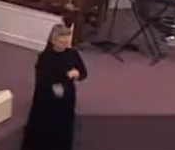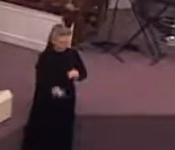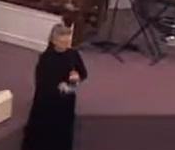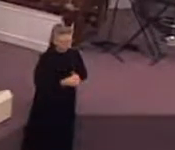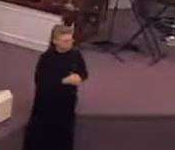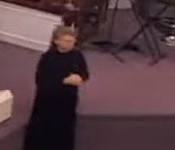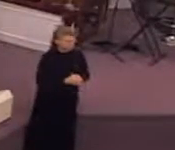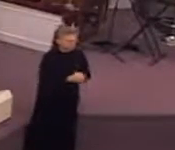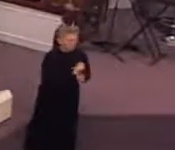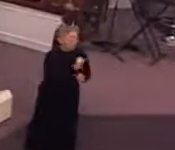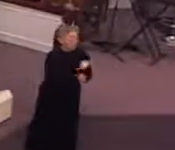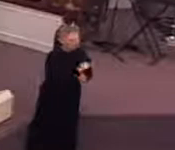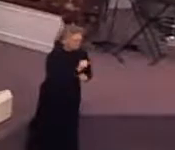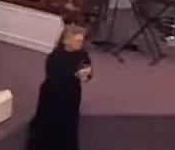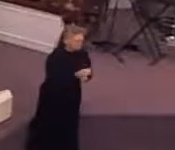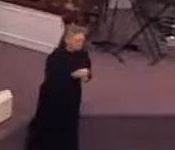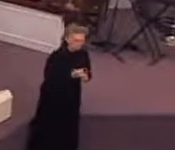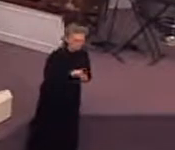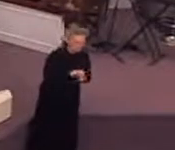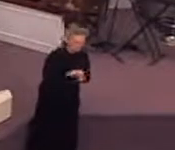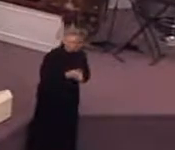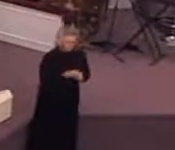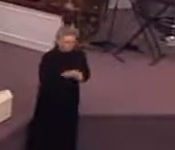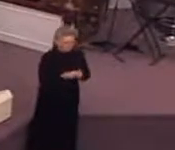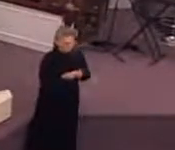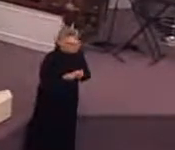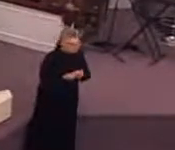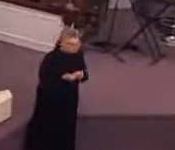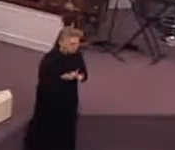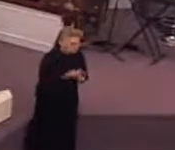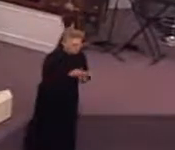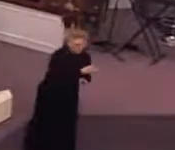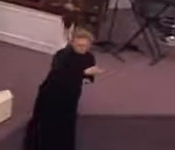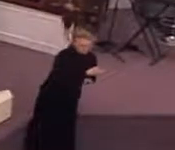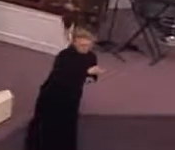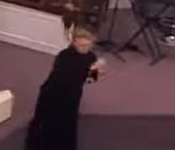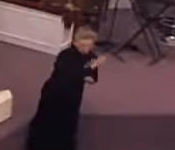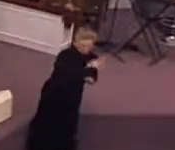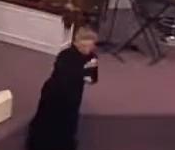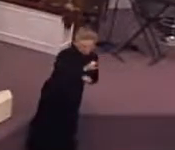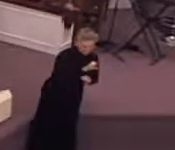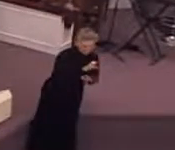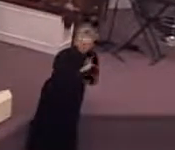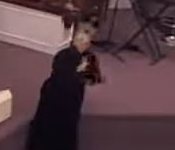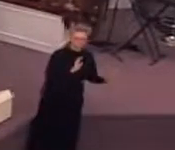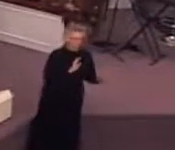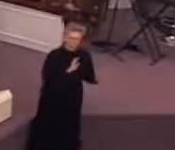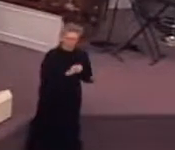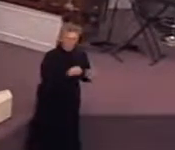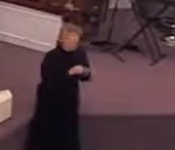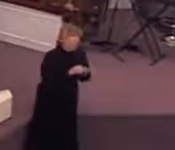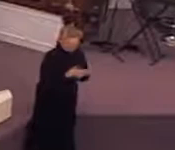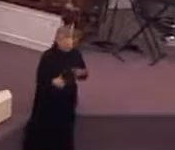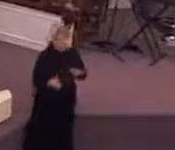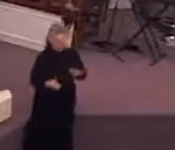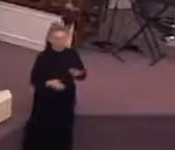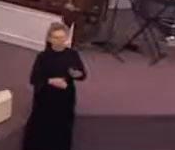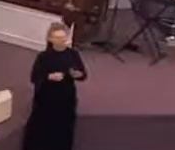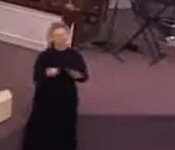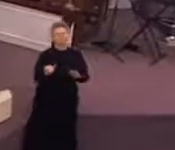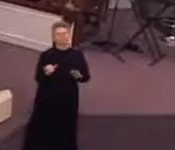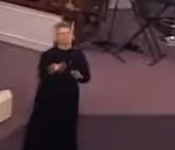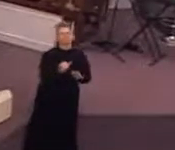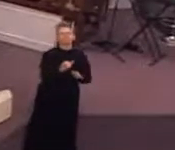Yes, there may have been a few little divisions among them before Pentecost, but afterward they all shared the same